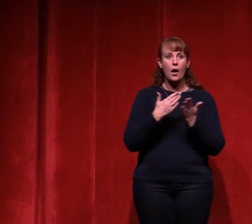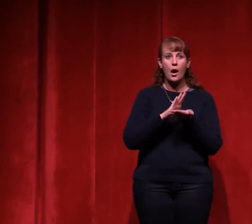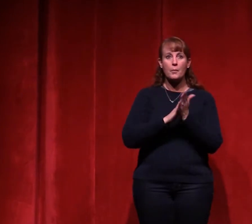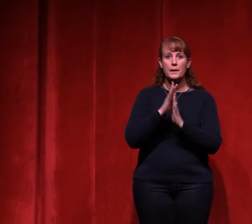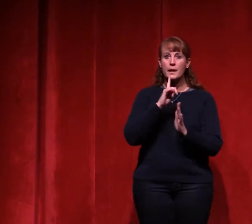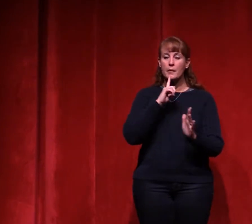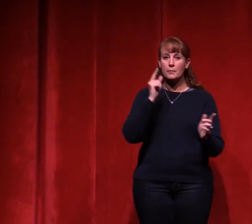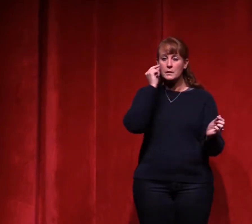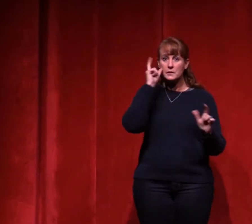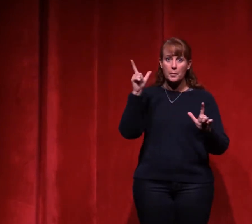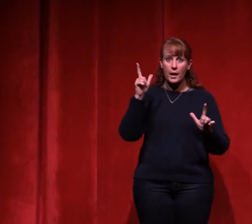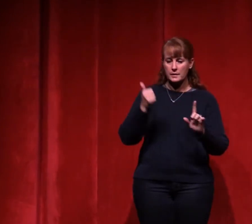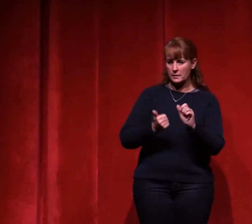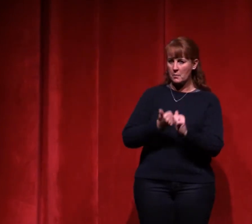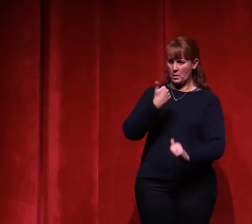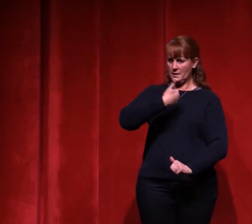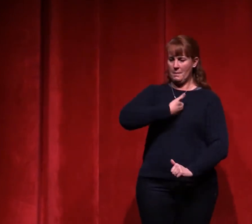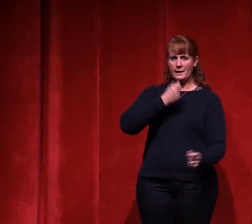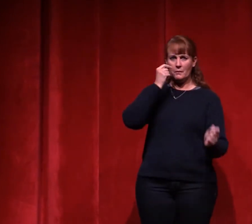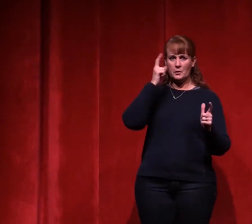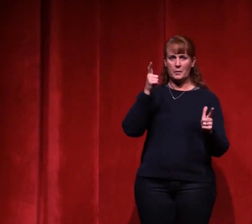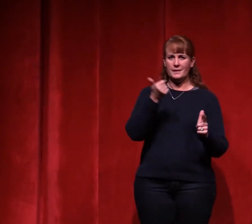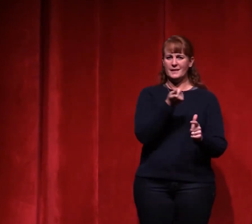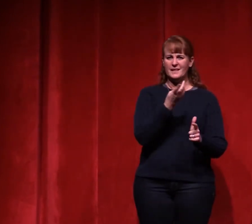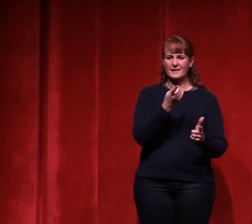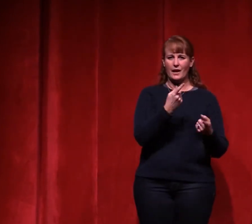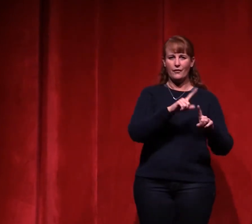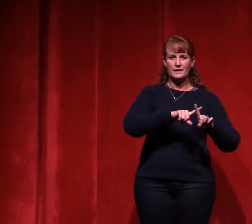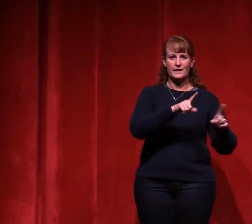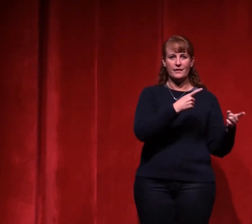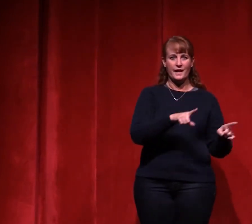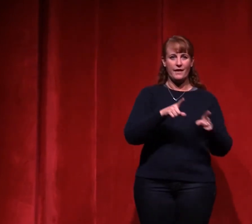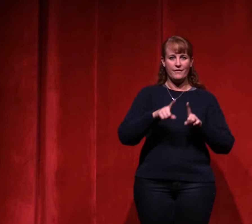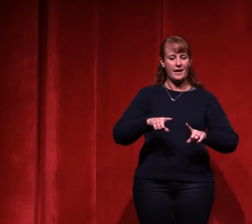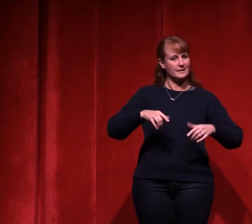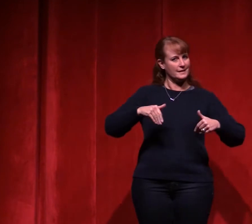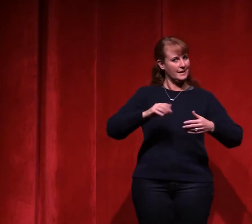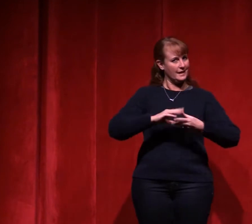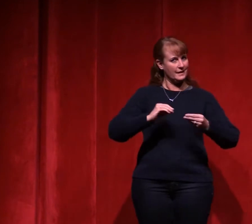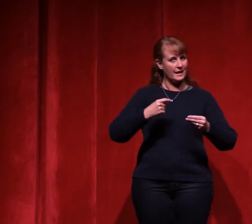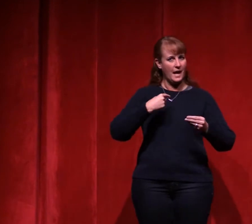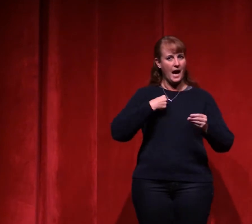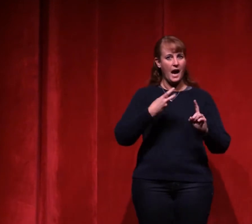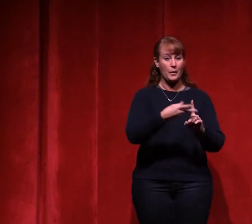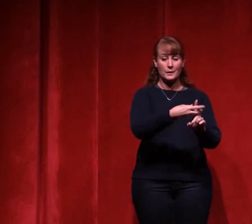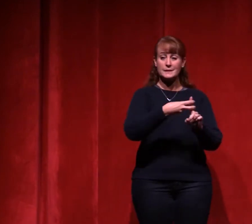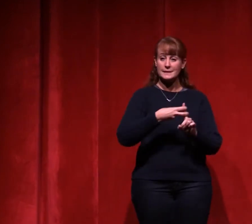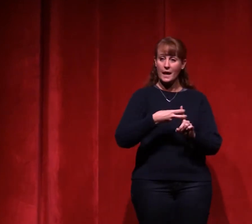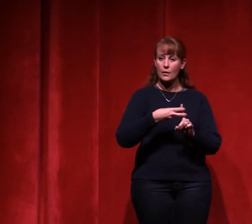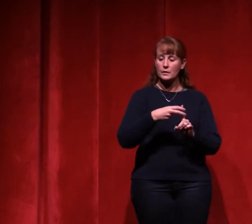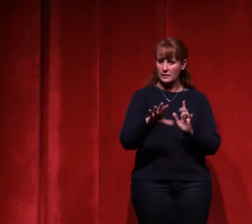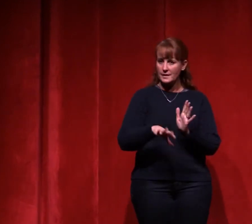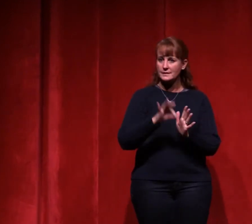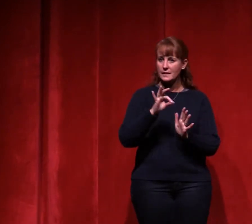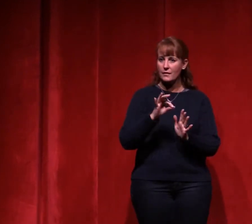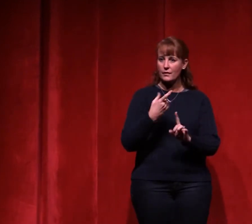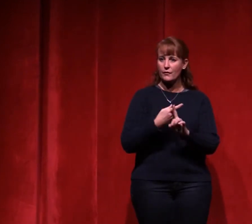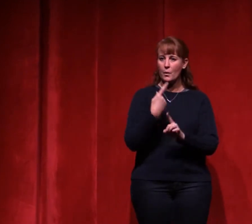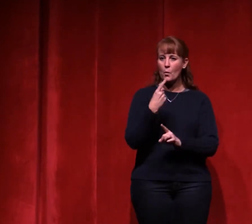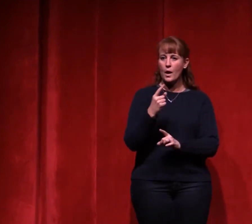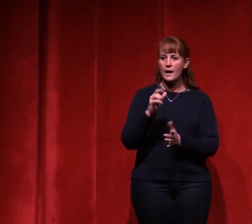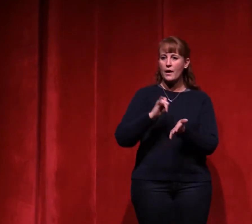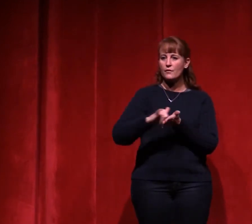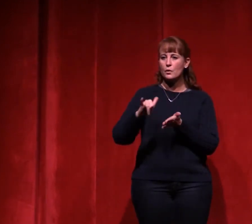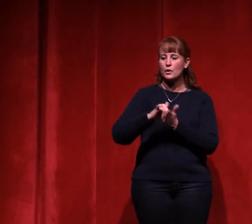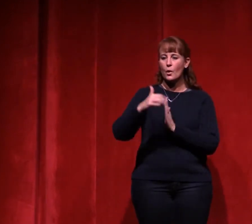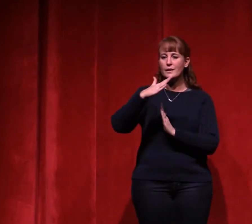but mostly me, that after a series of events I won't go into now, I was scouted, discovered by one of Manhattan's